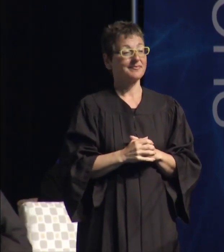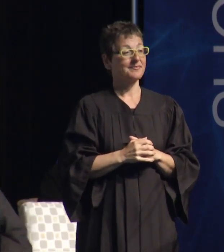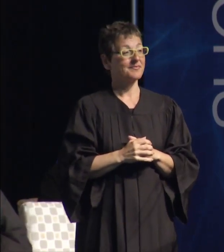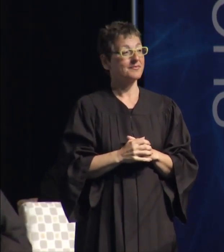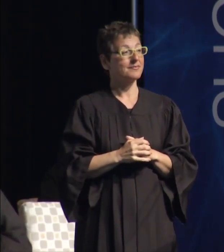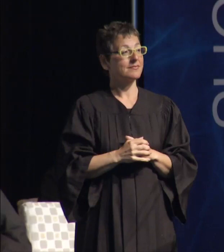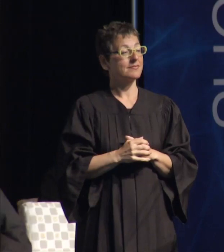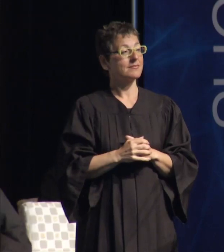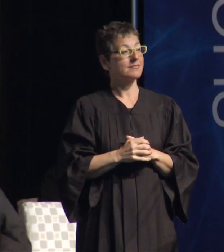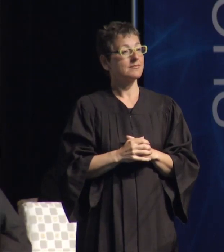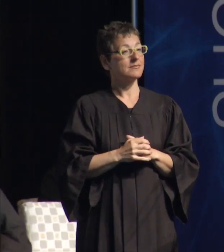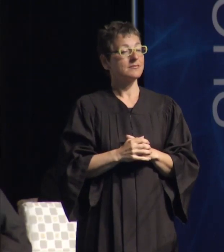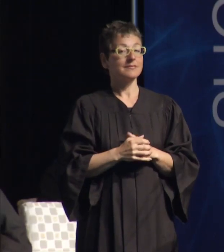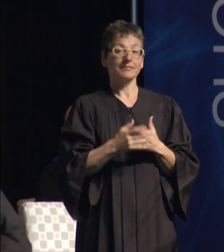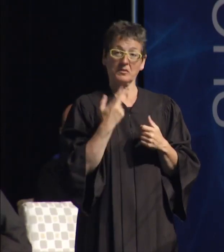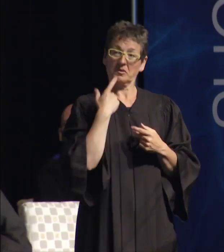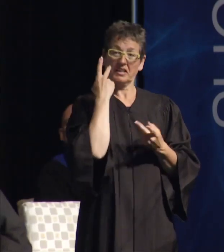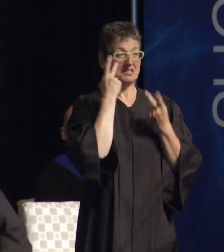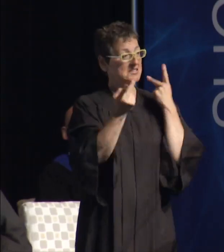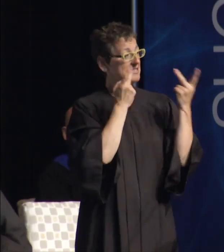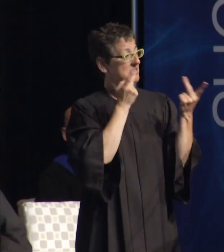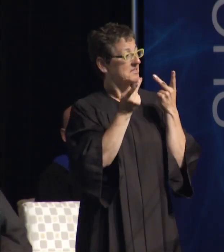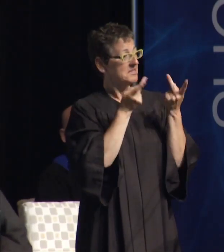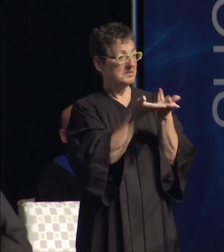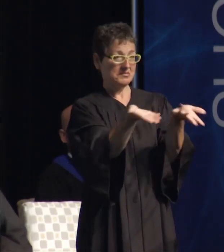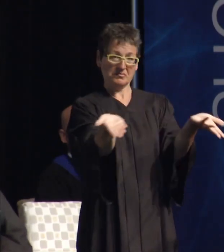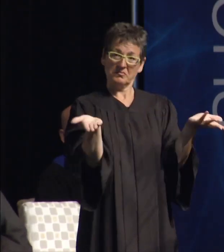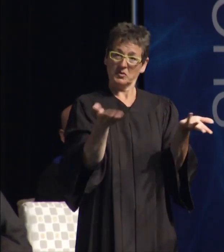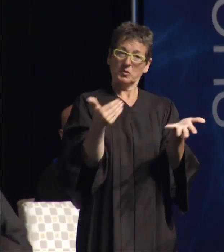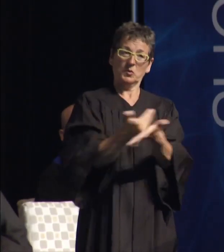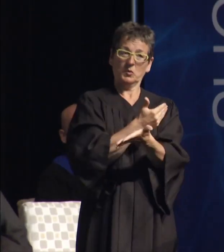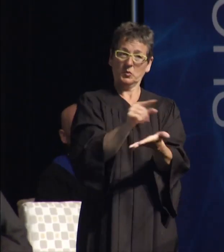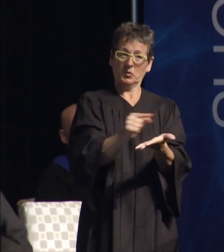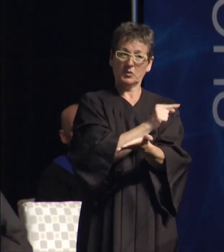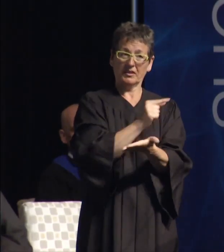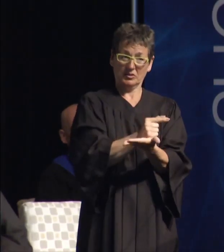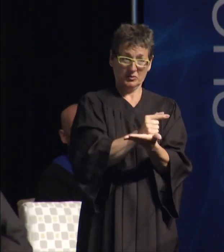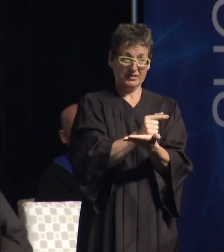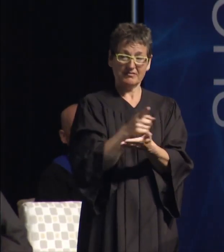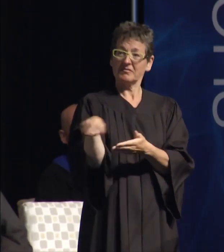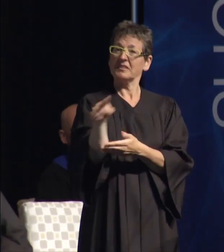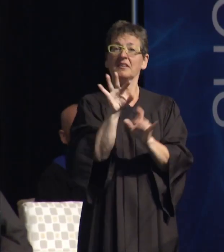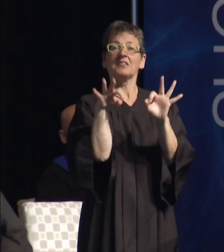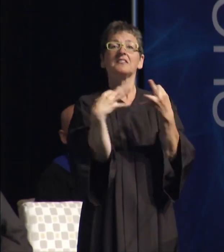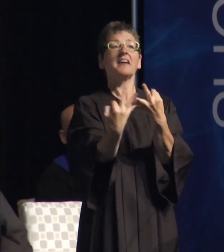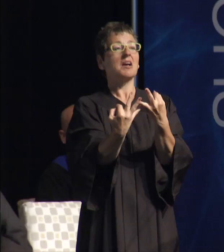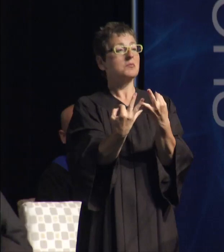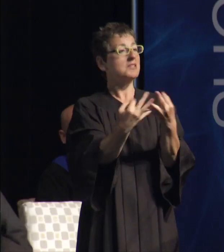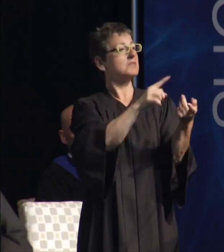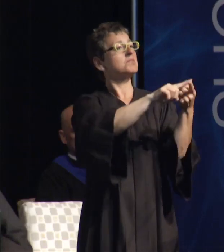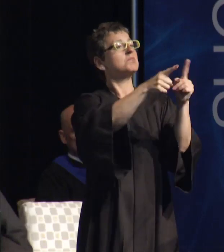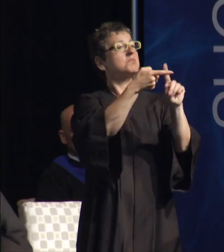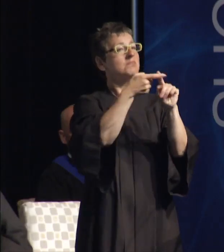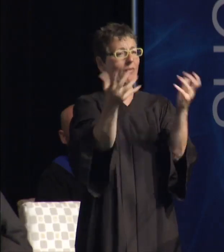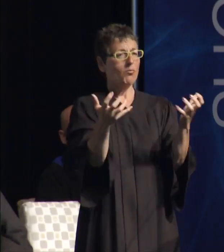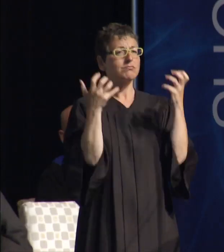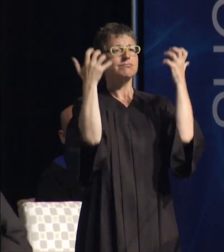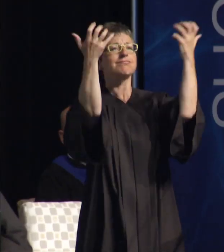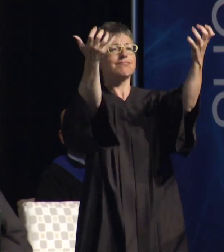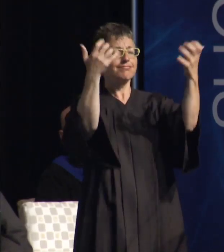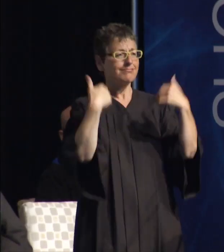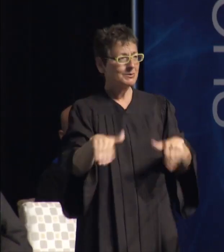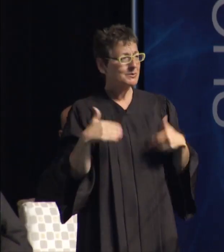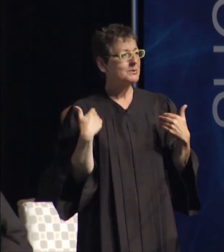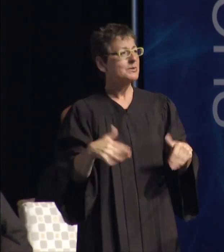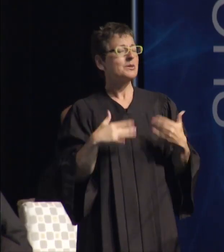I look to those sitting in front of me, new graduates, family members, faculty, and multiple generations